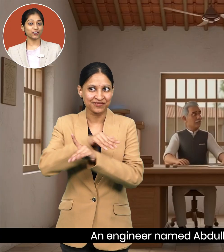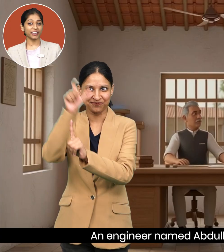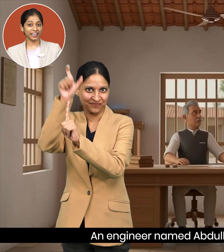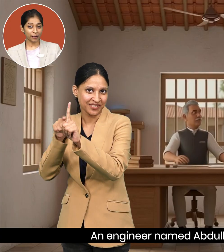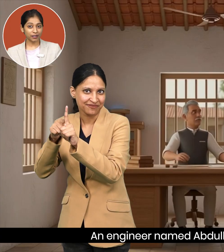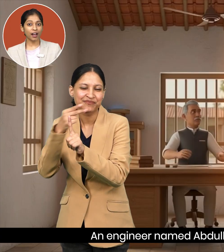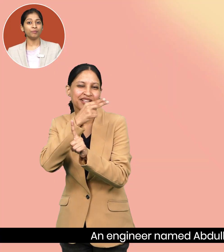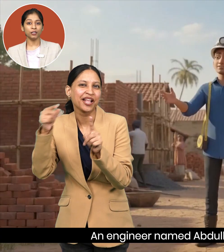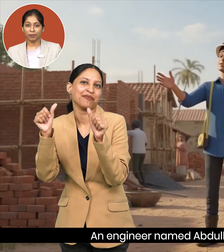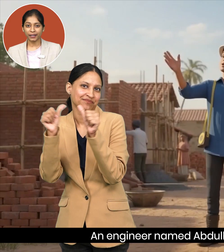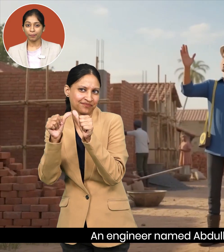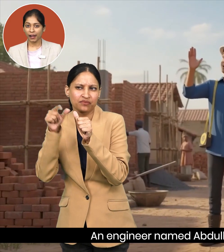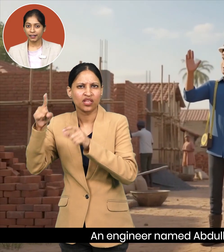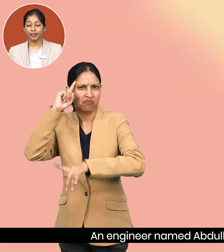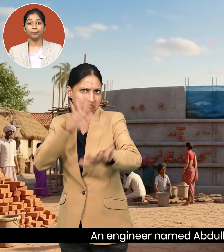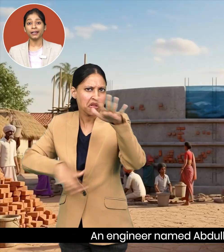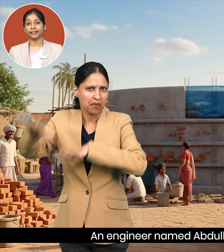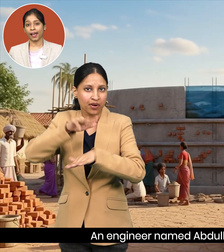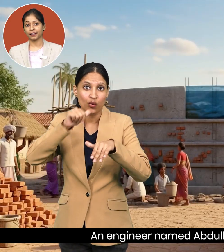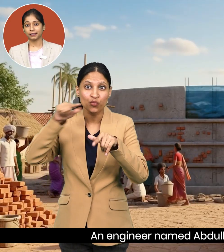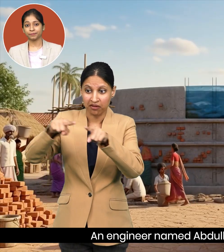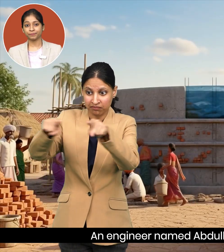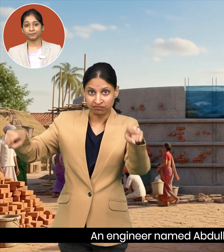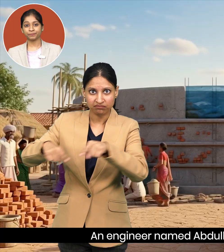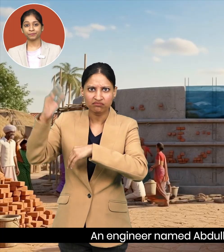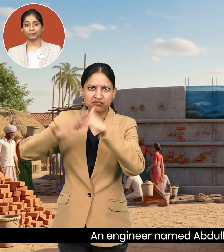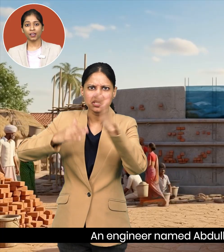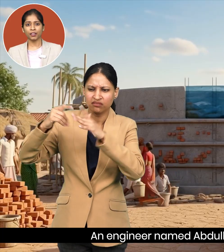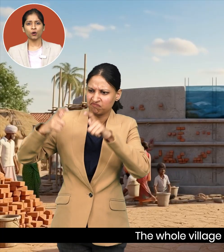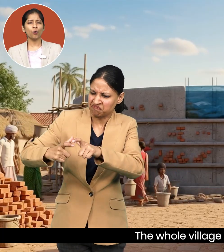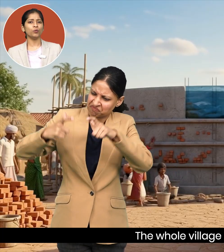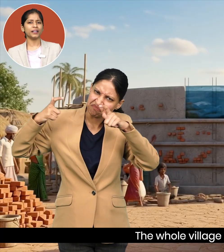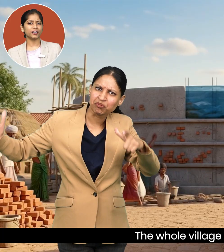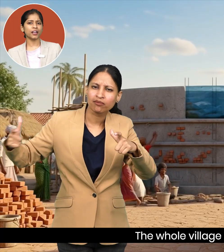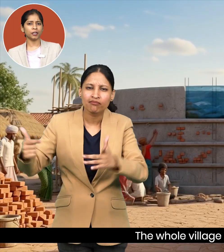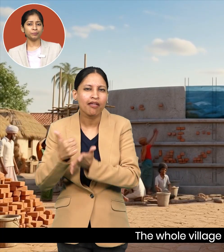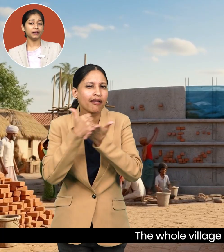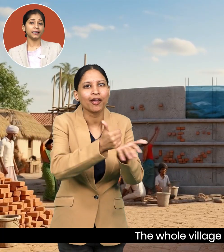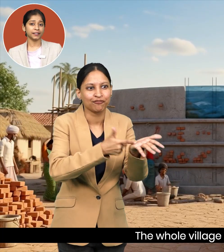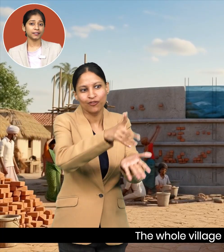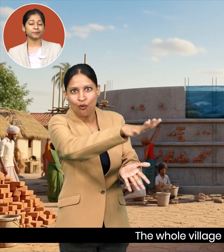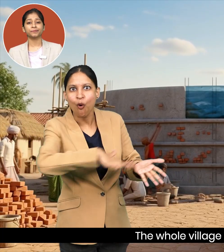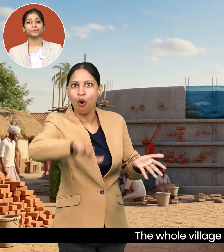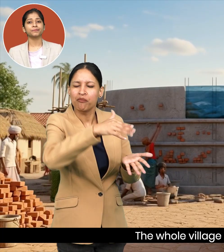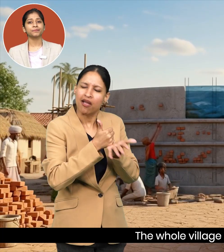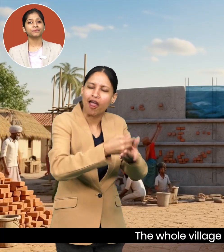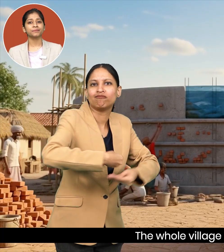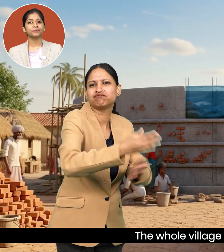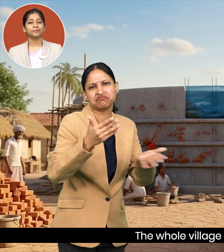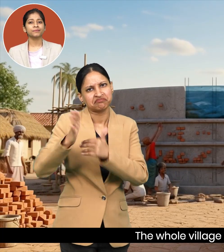An engineer named Abdul Bari planned a big tank. The whole village helped build it.